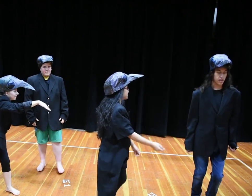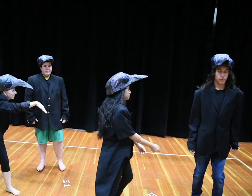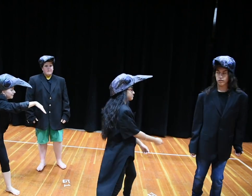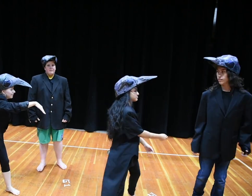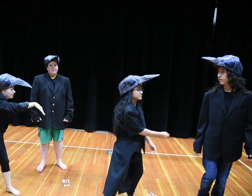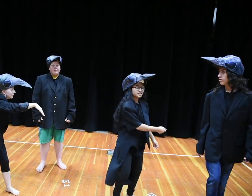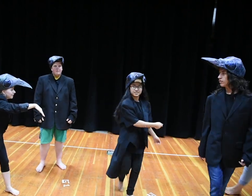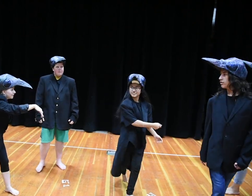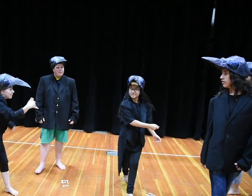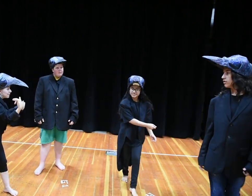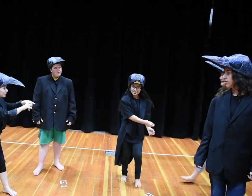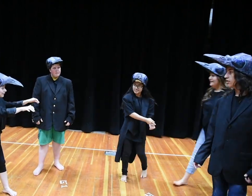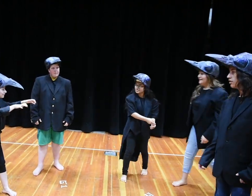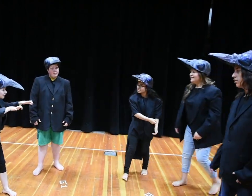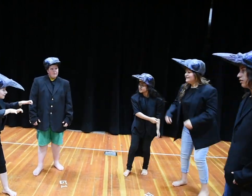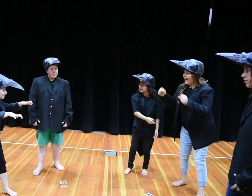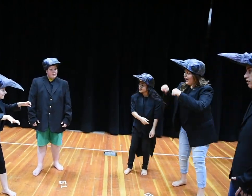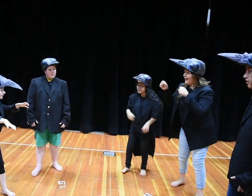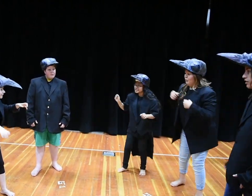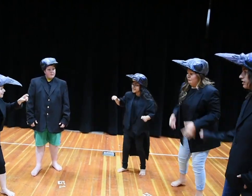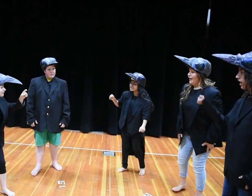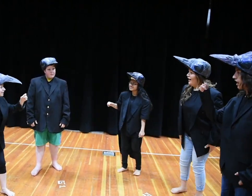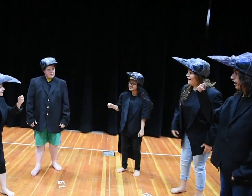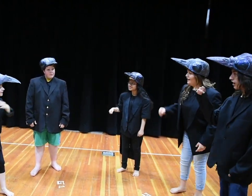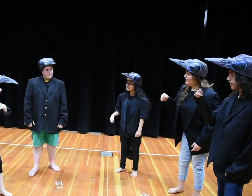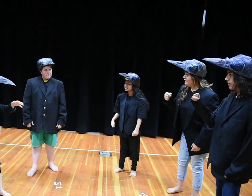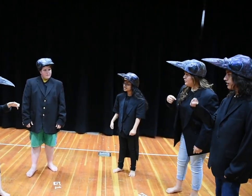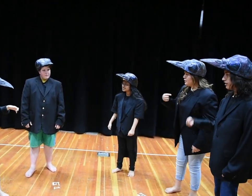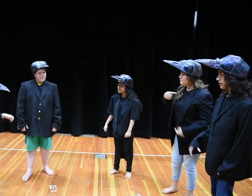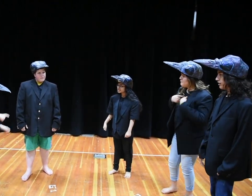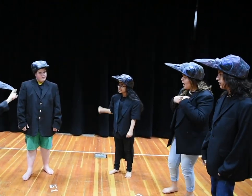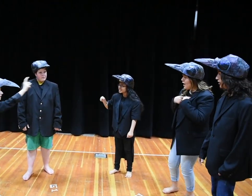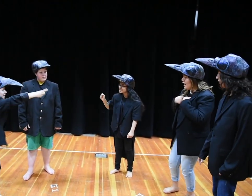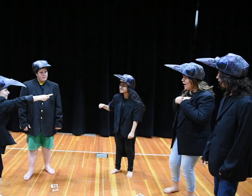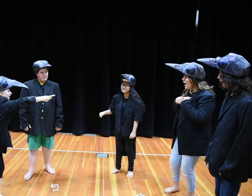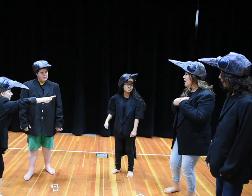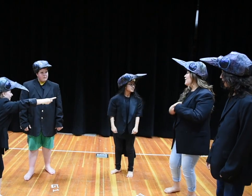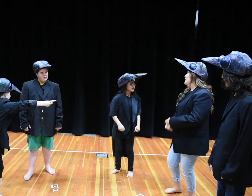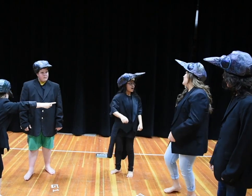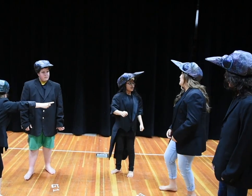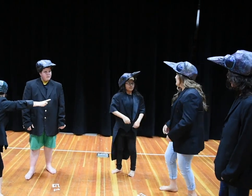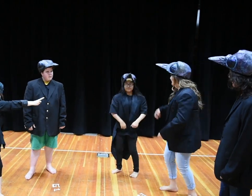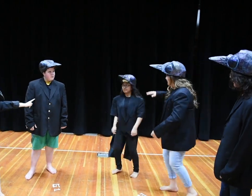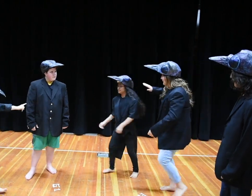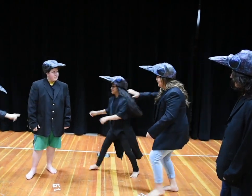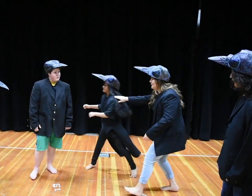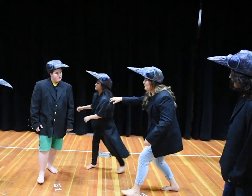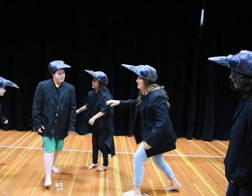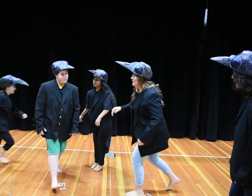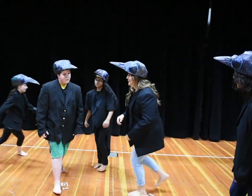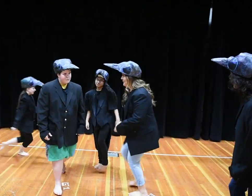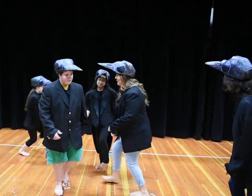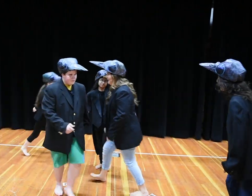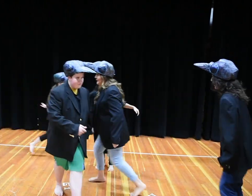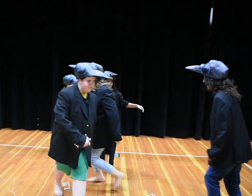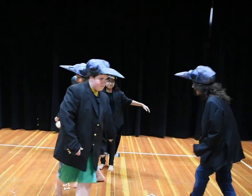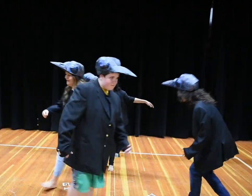because many of them started here in the program with grade one, grade two, and they have been stuck in that place for many,